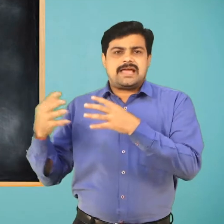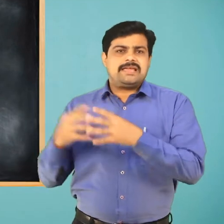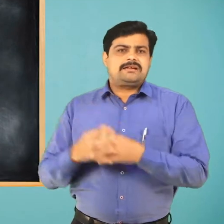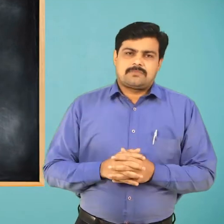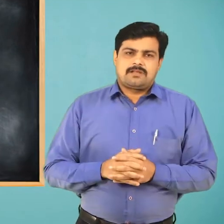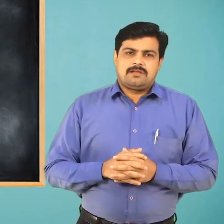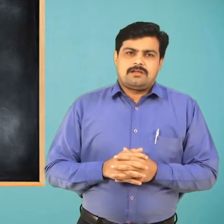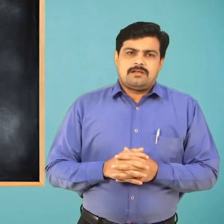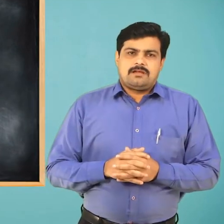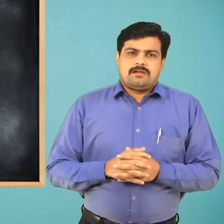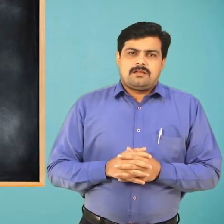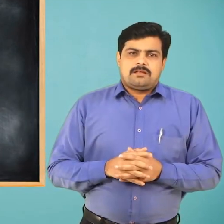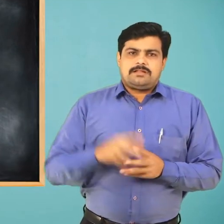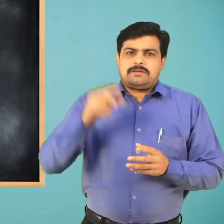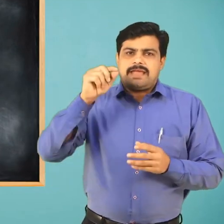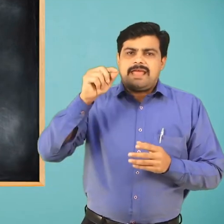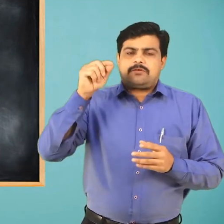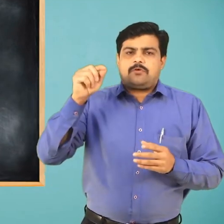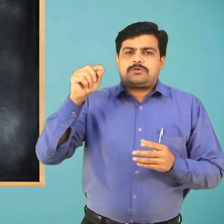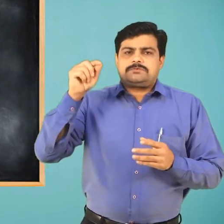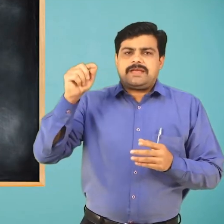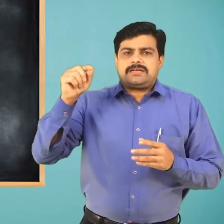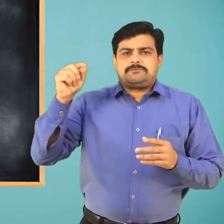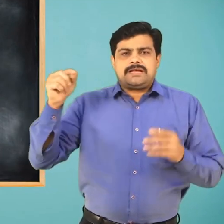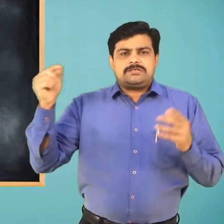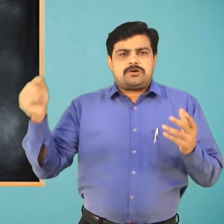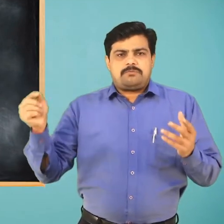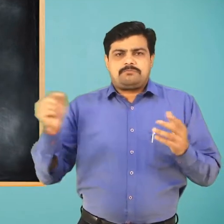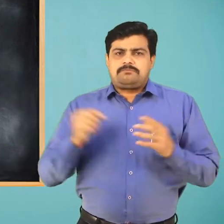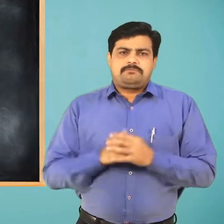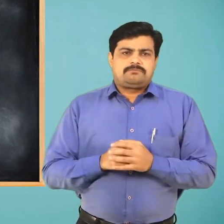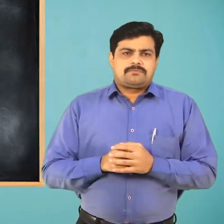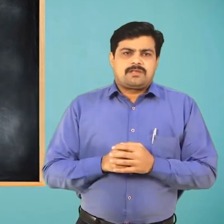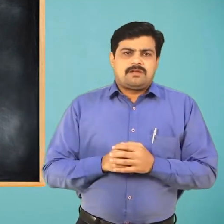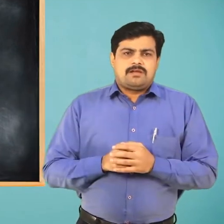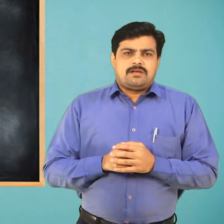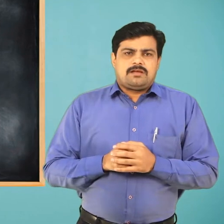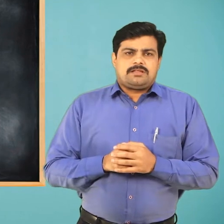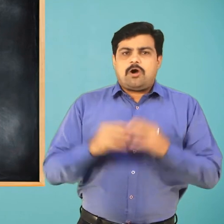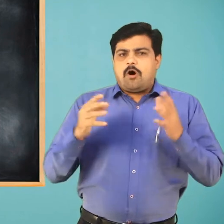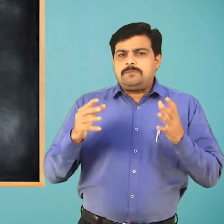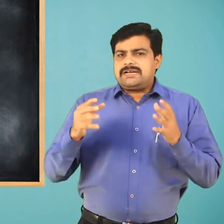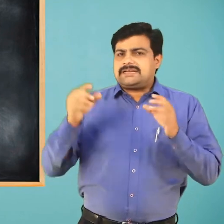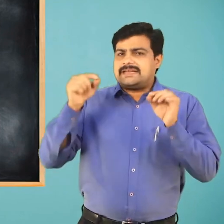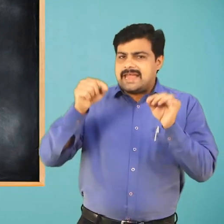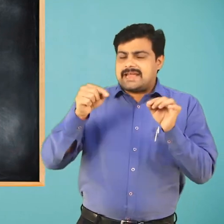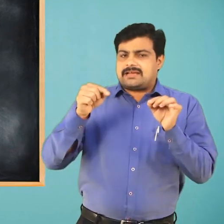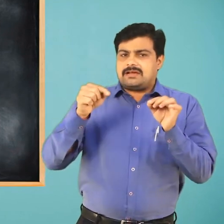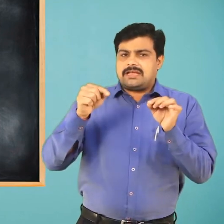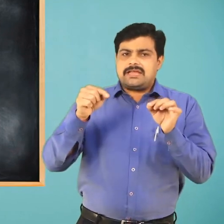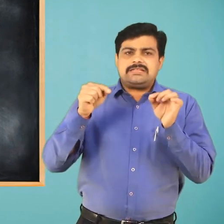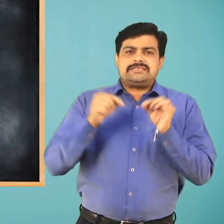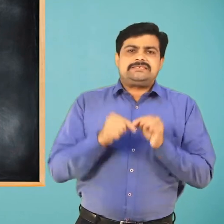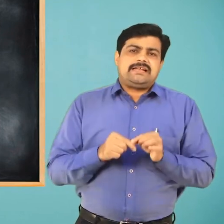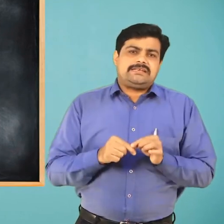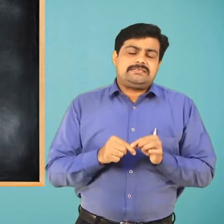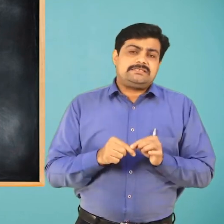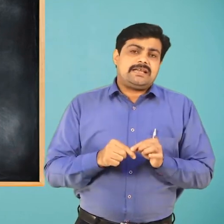like the cake was baked by Tom. The object cake here in the sentence is